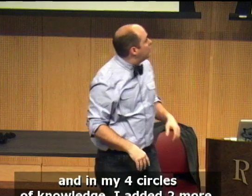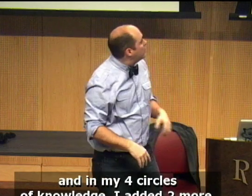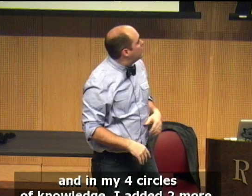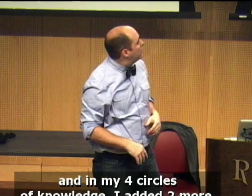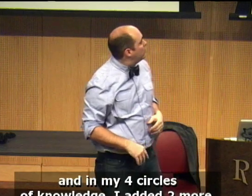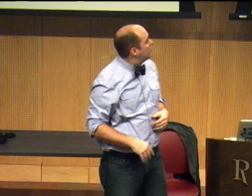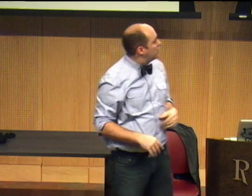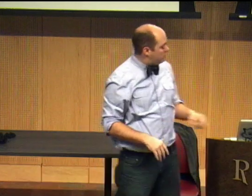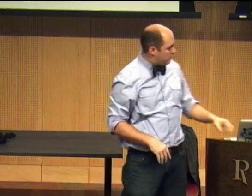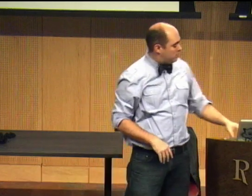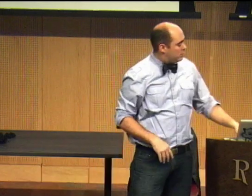more.